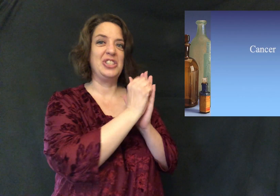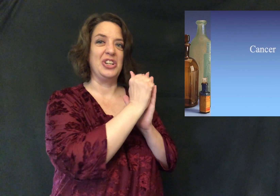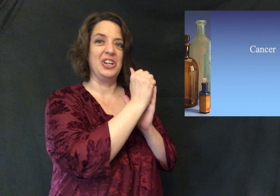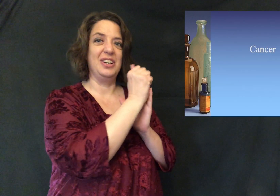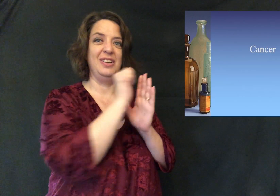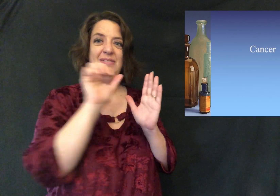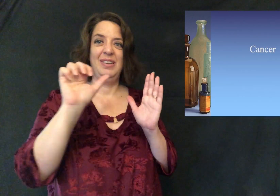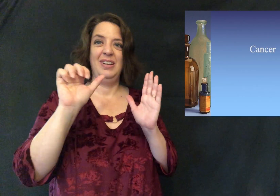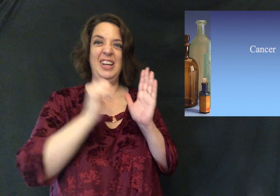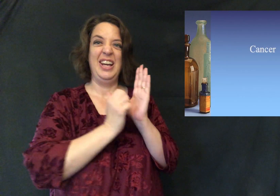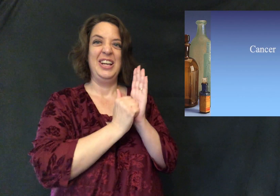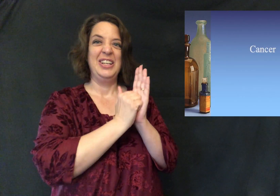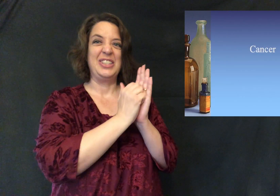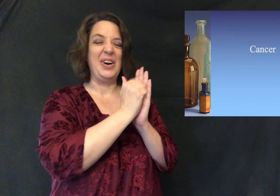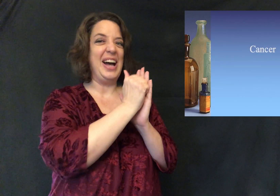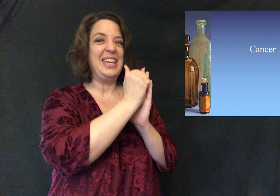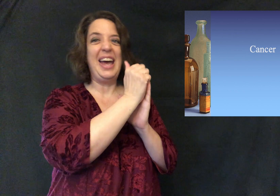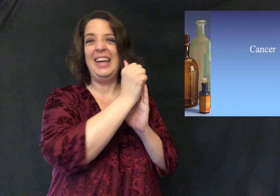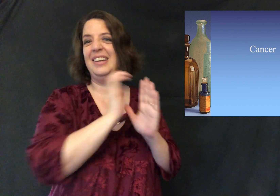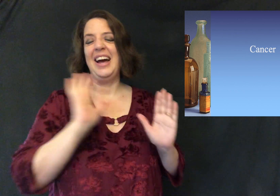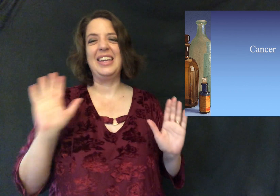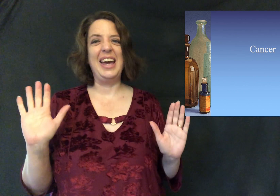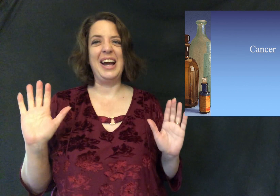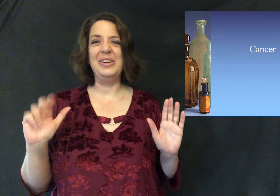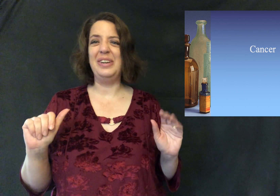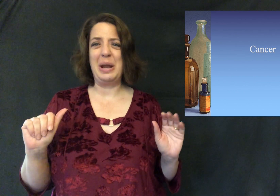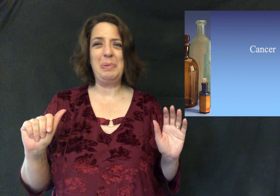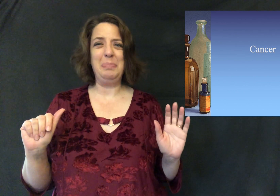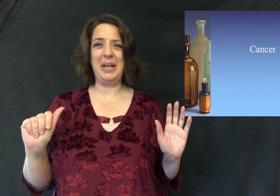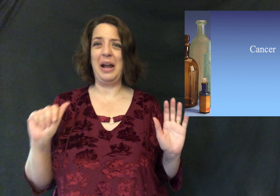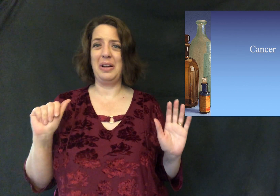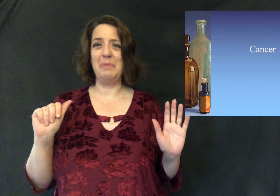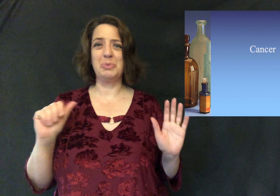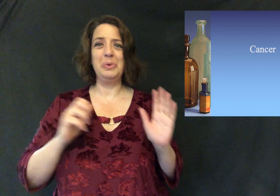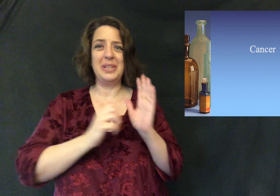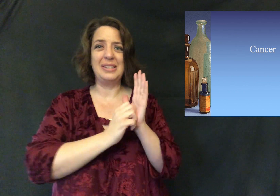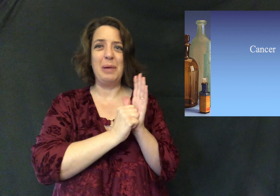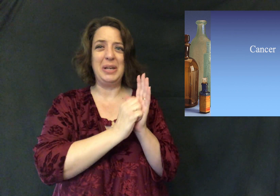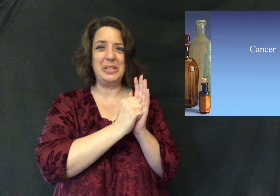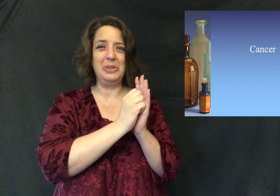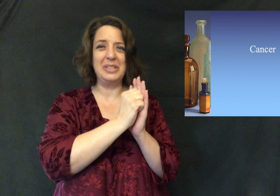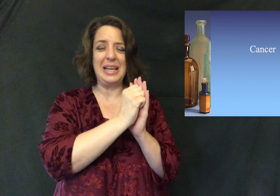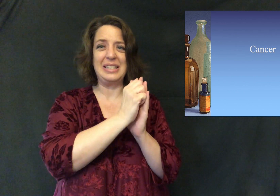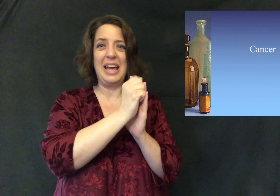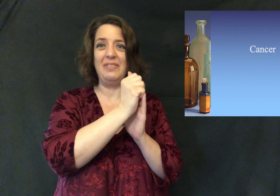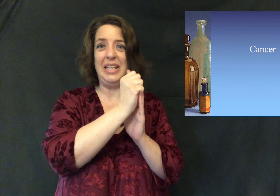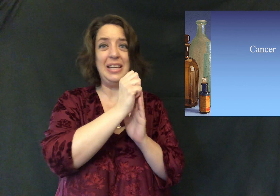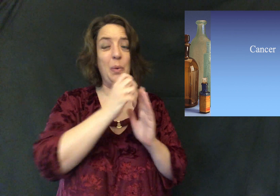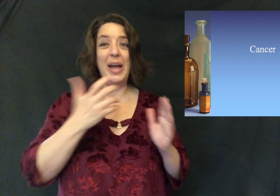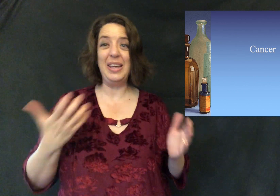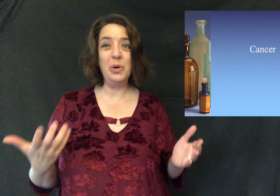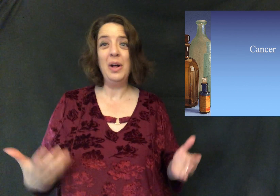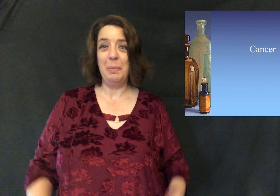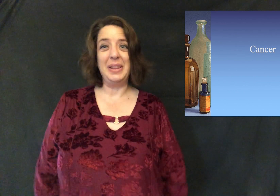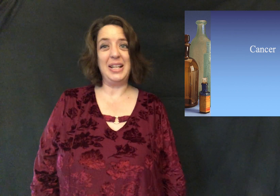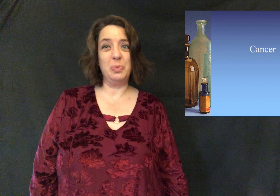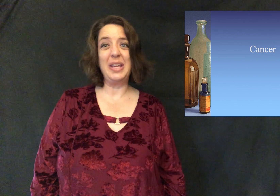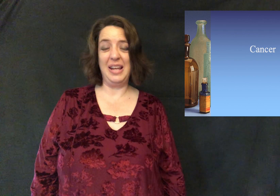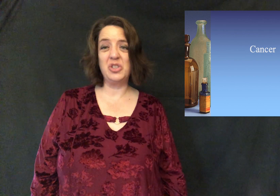cancer. So again, I know a lot of people get uncomfortable with this sign because it looks like it's kind of eating away at you, but that's what cancer